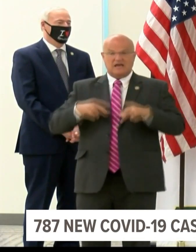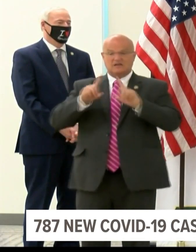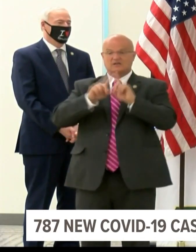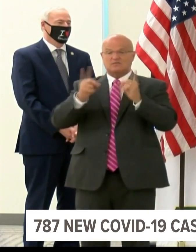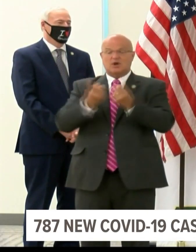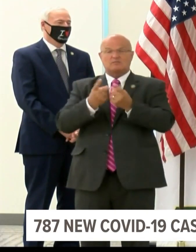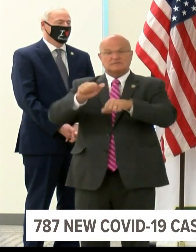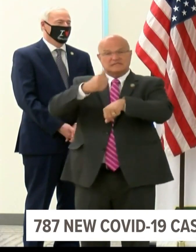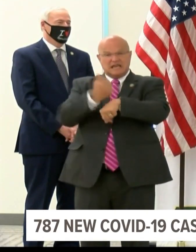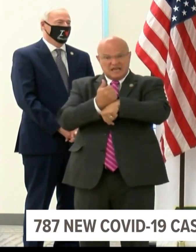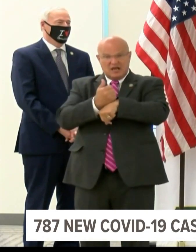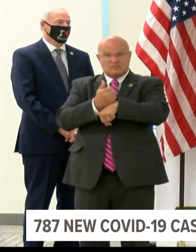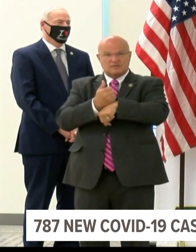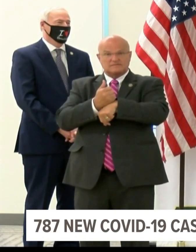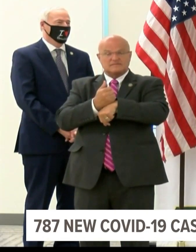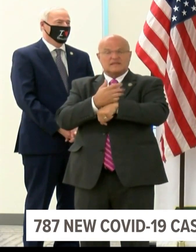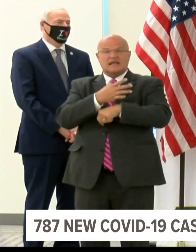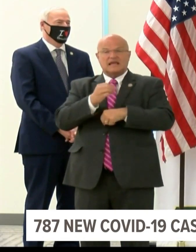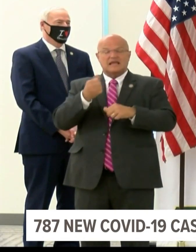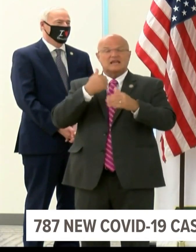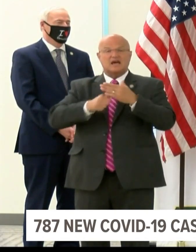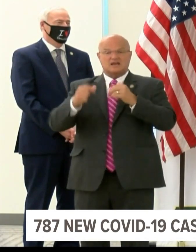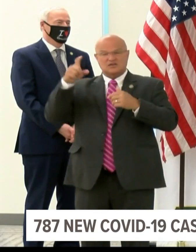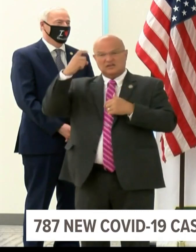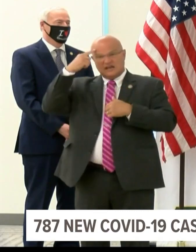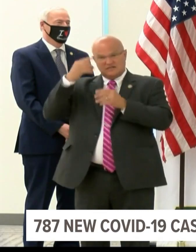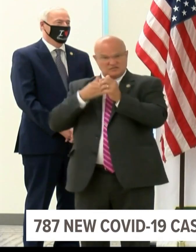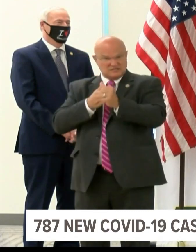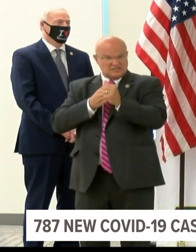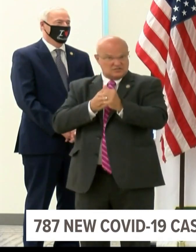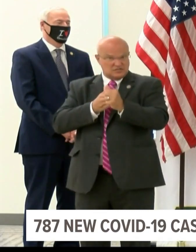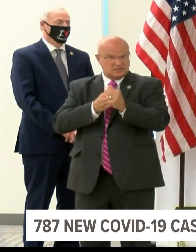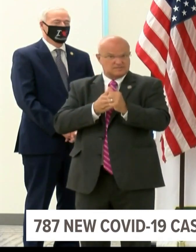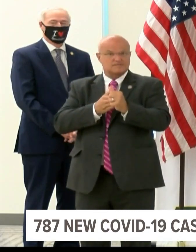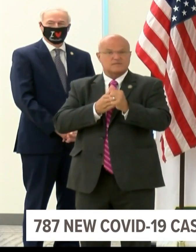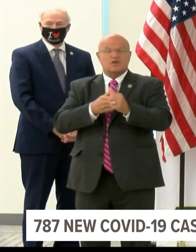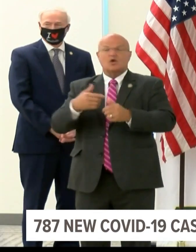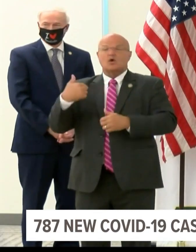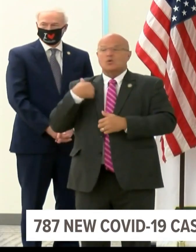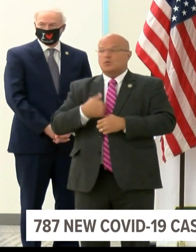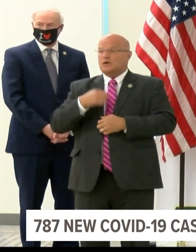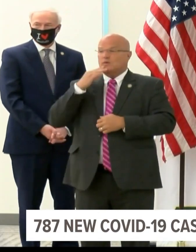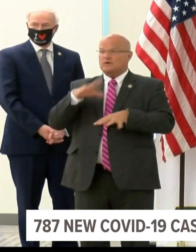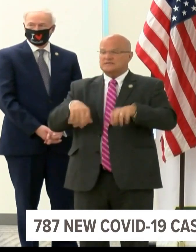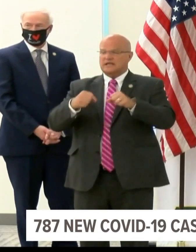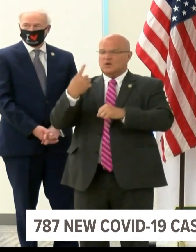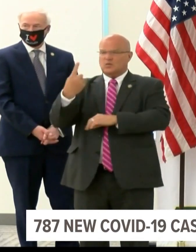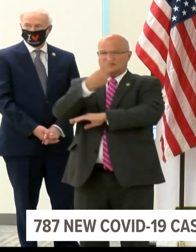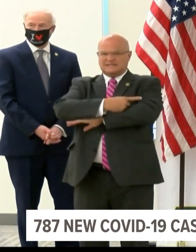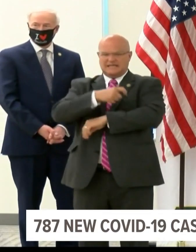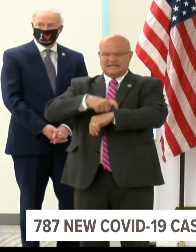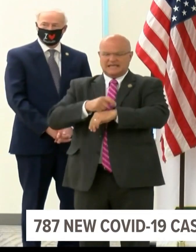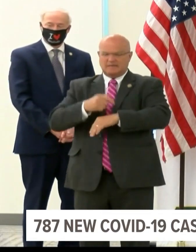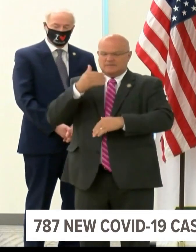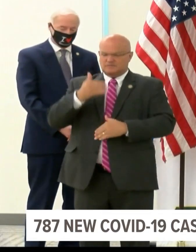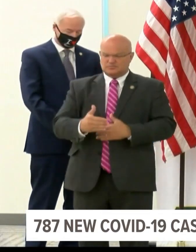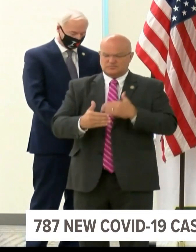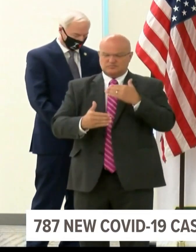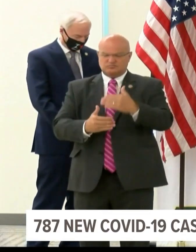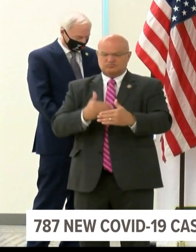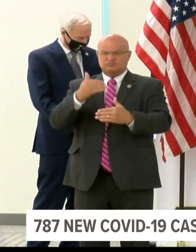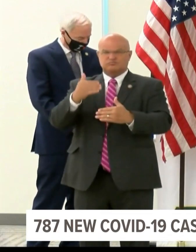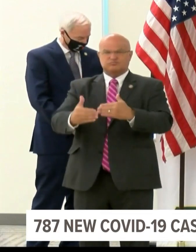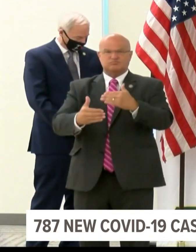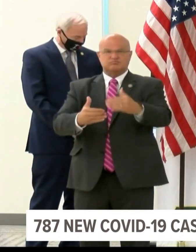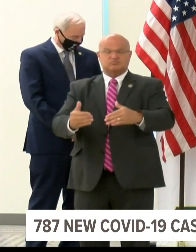Dr. Delahaye has mentioned, and under Governor Hutchinson's leadership, we're going to take this one day at a time and move this forward.